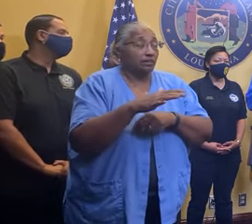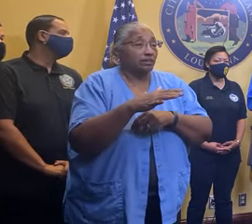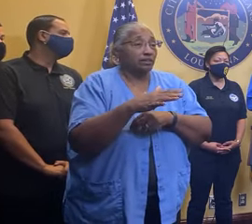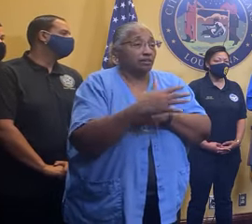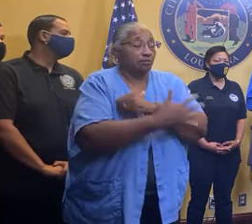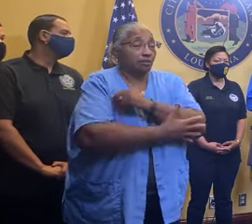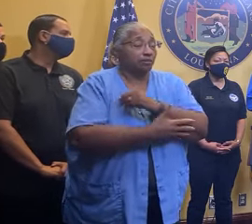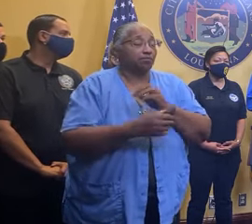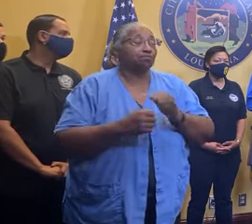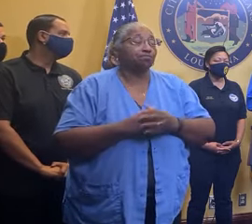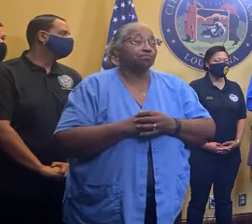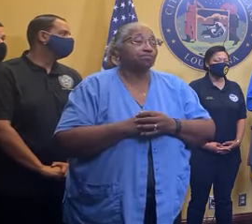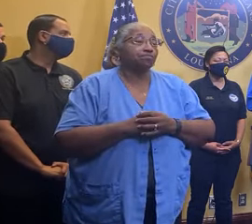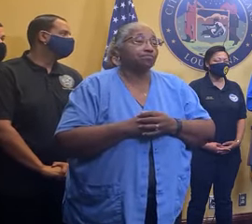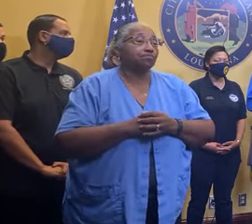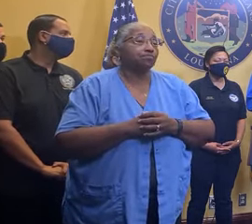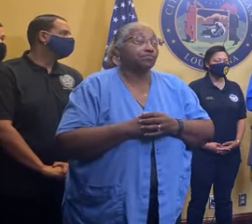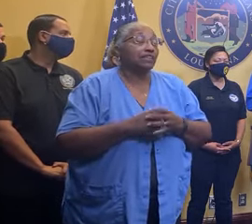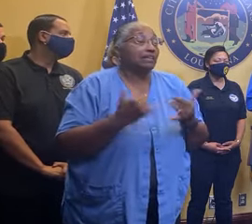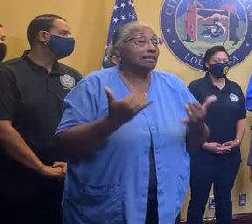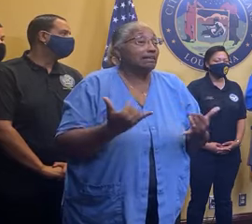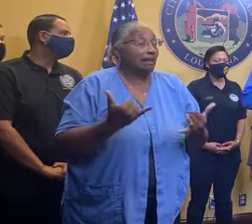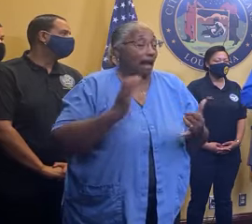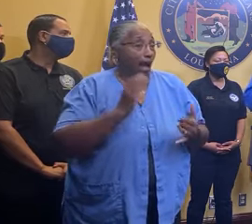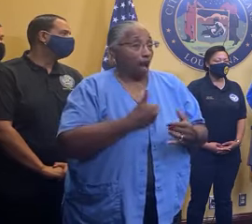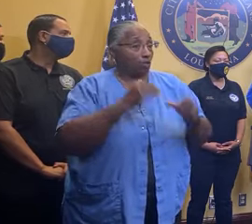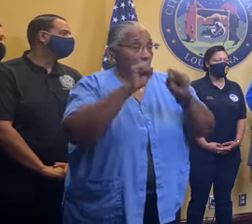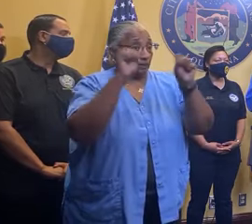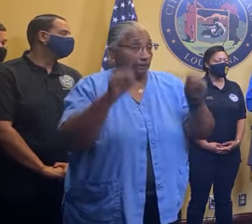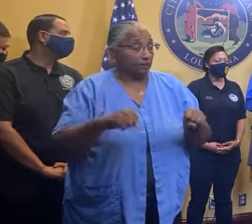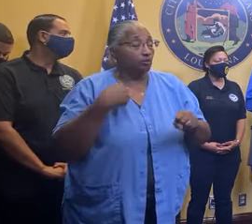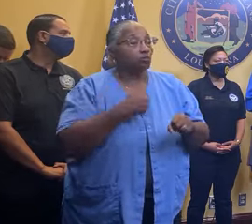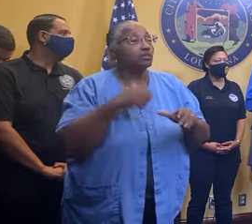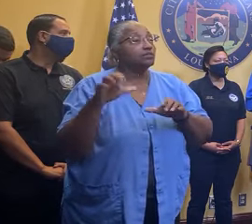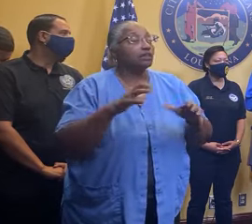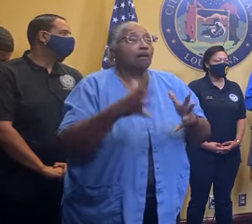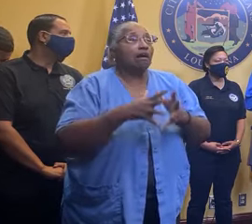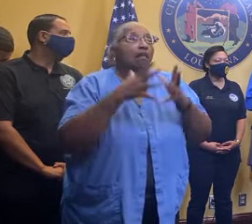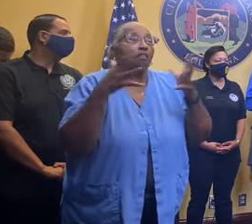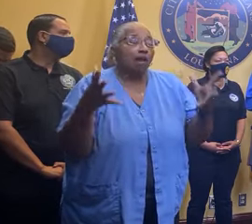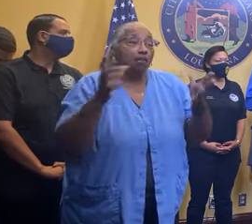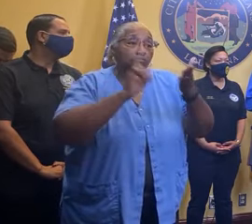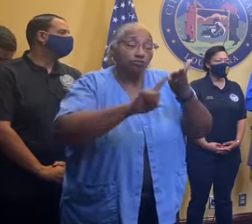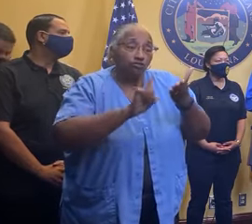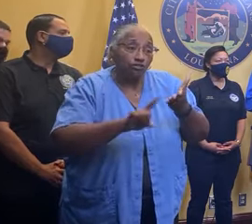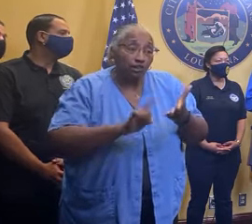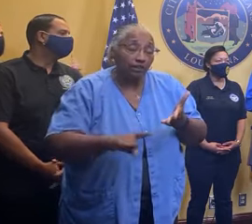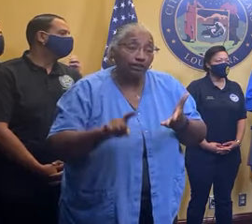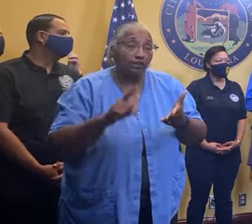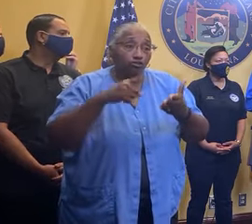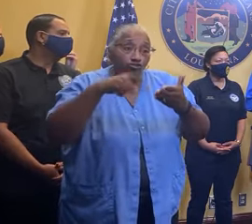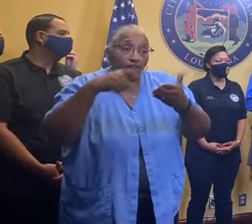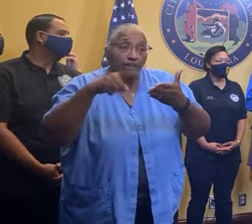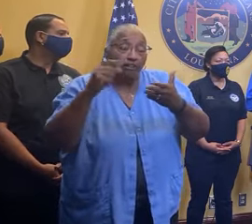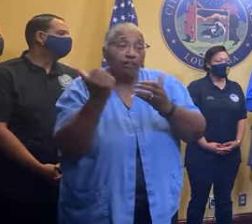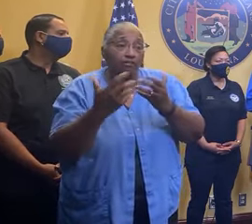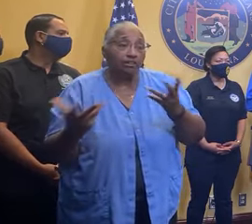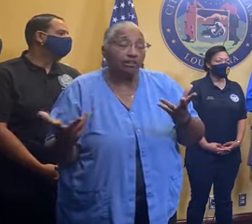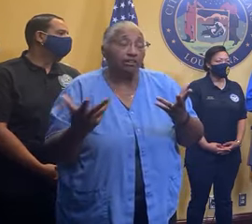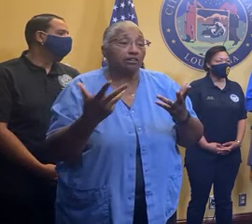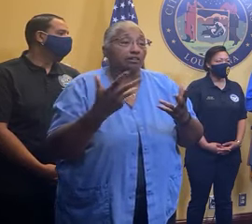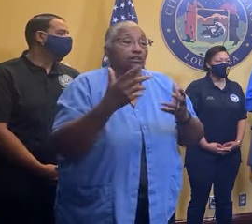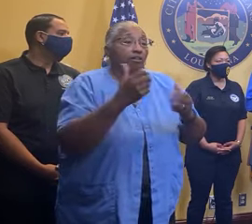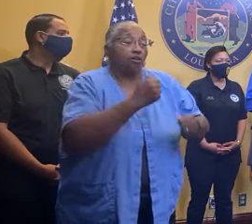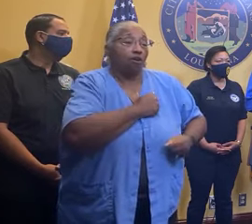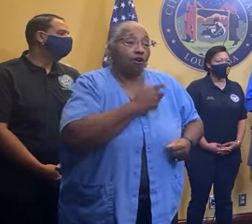in the planet. This is a system that, you know, we've done a tremendous amount of data. the folks from both levee authorities, the Army Corps